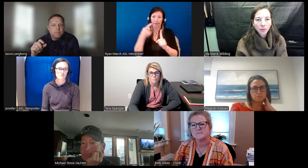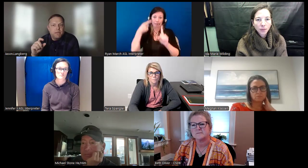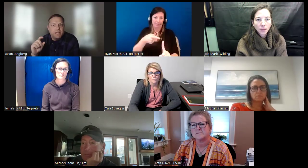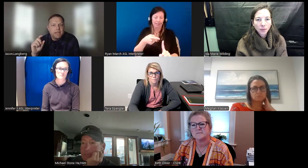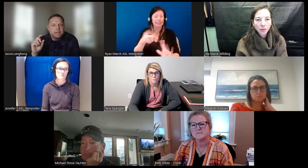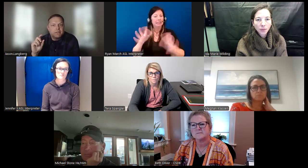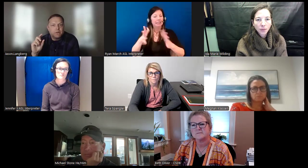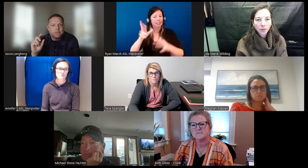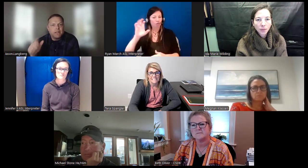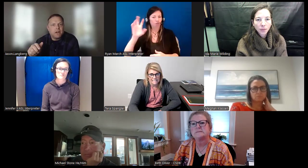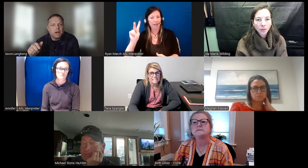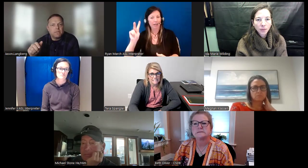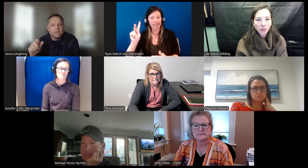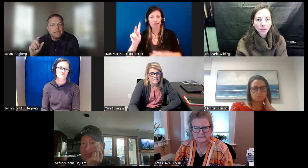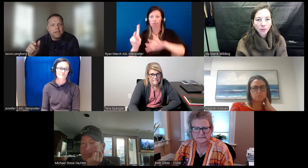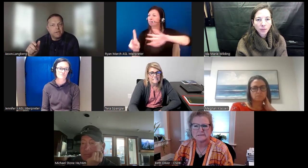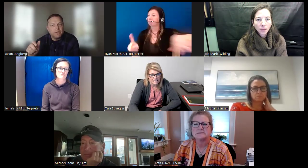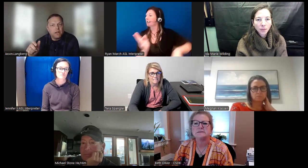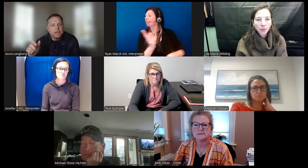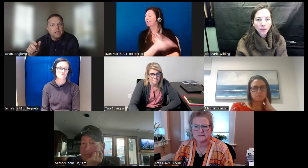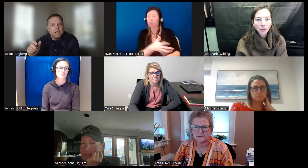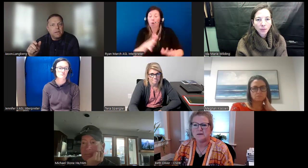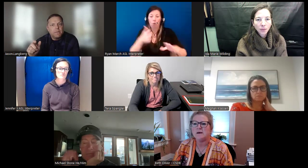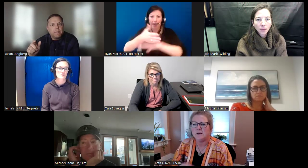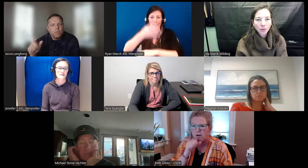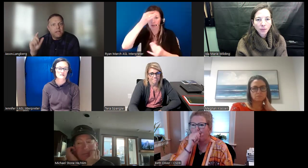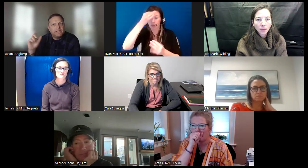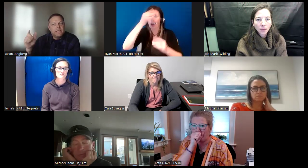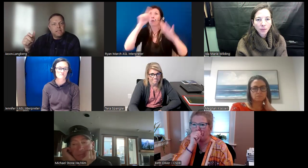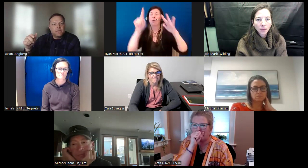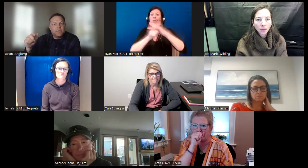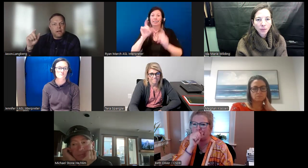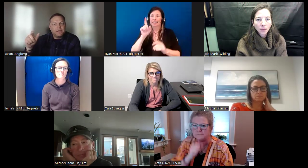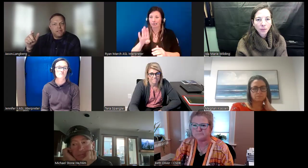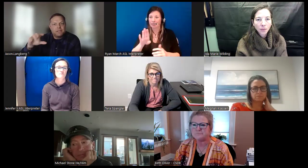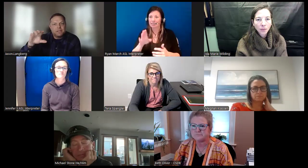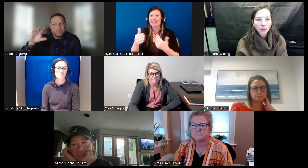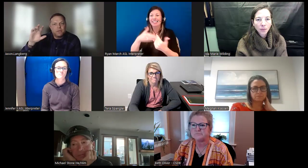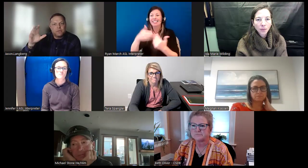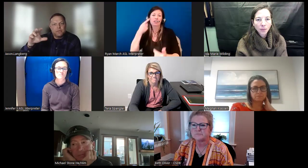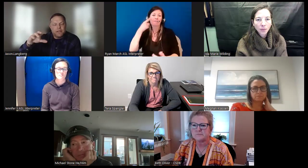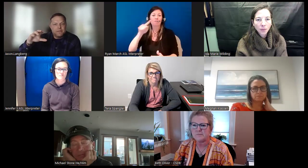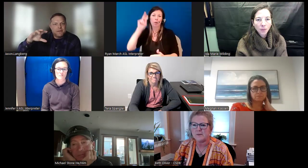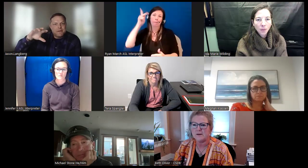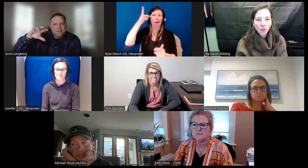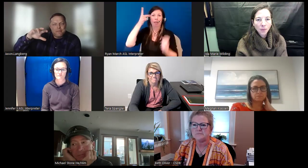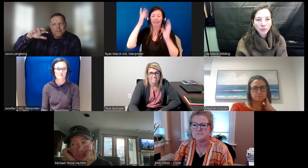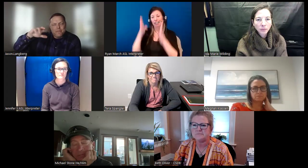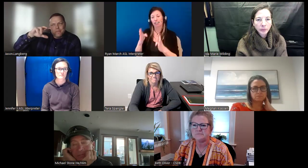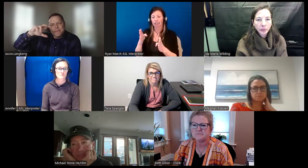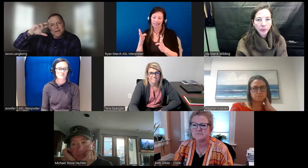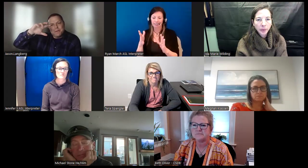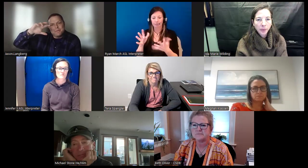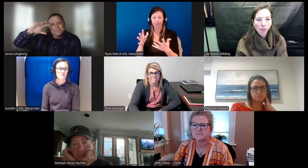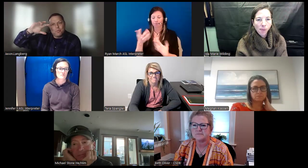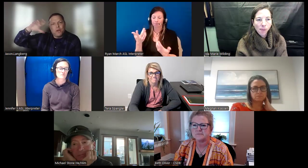of being sort of left off as an afterthought when it's easier for politicians to sort of like